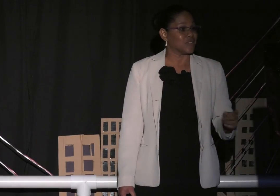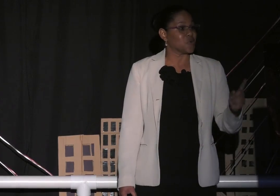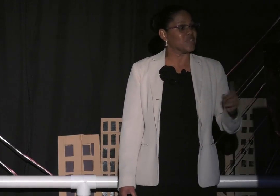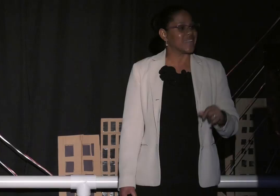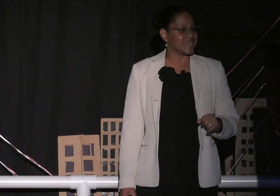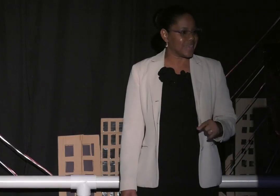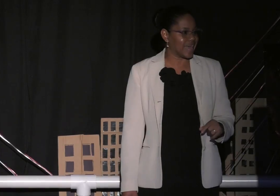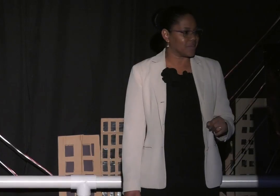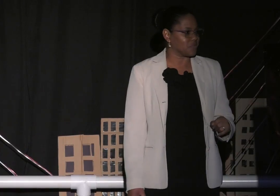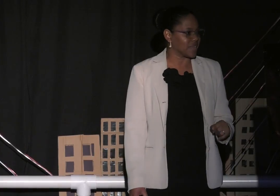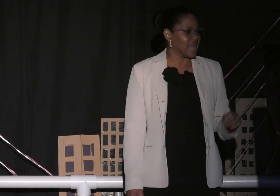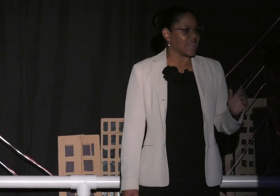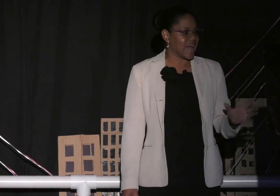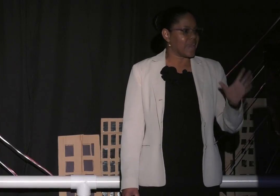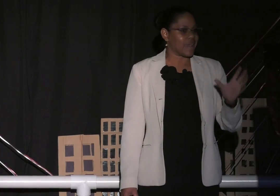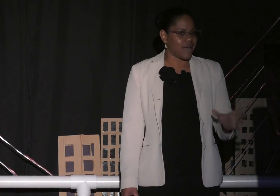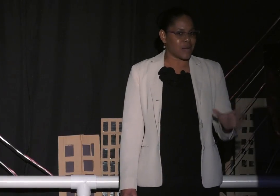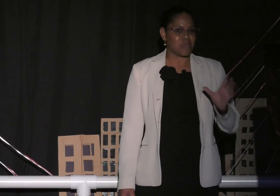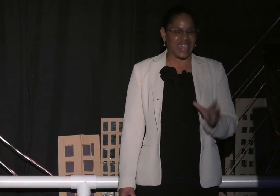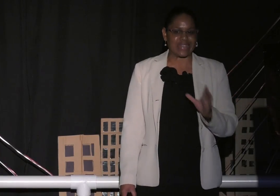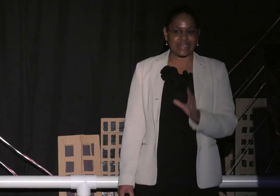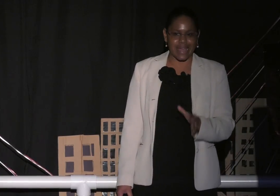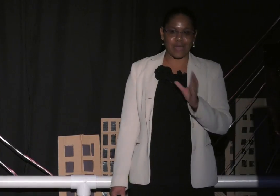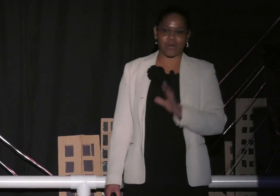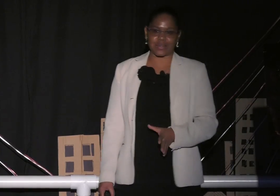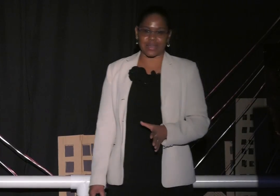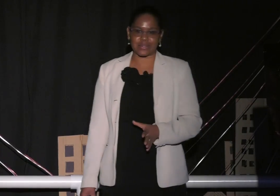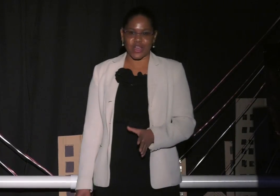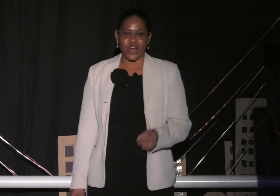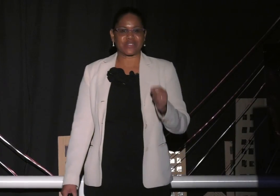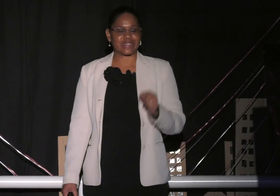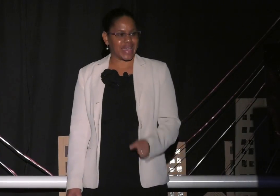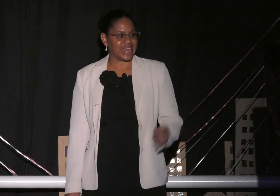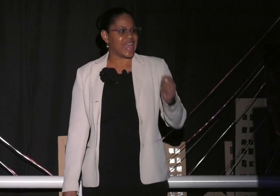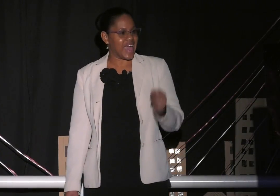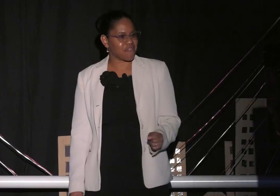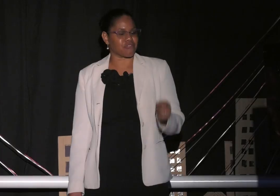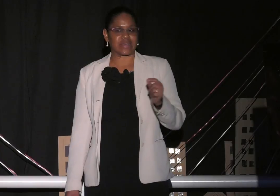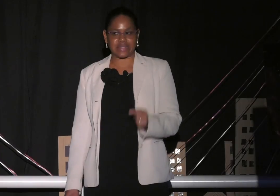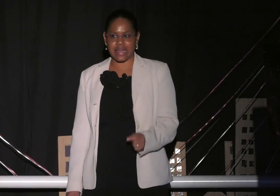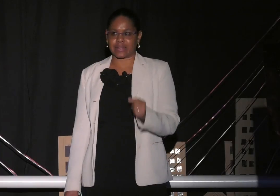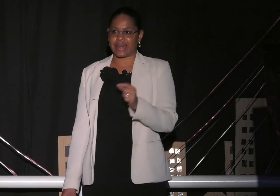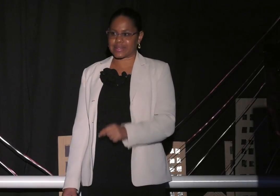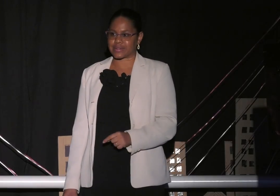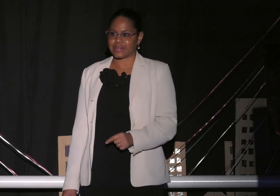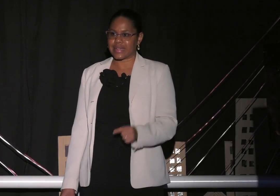so we started again. That long, painstaking process of signing every single letter